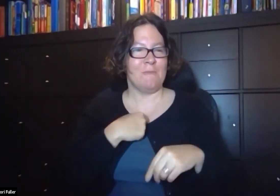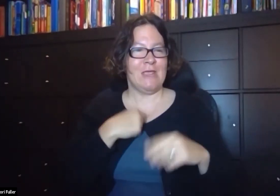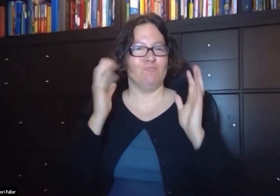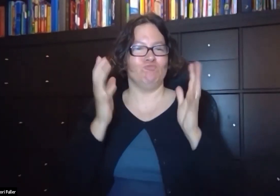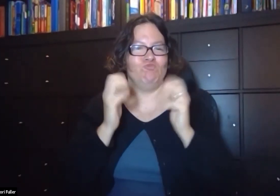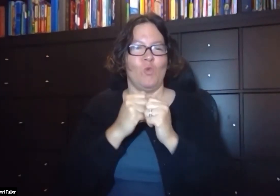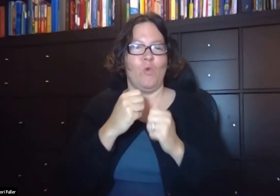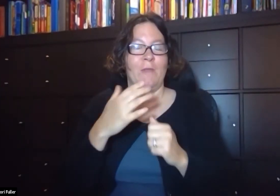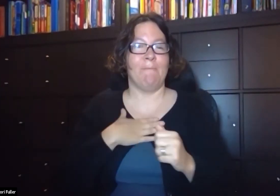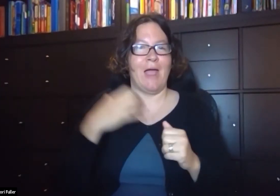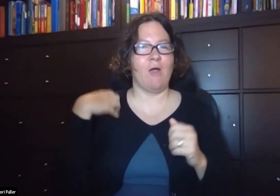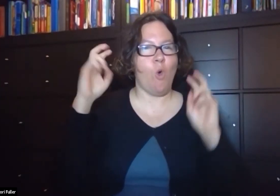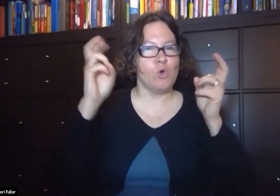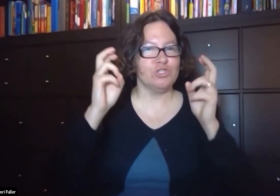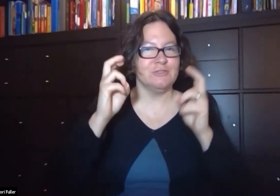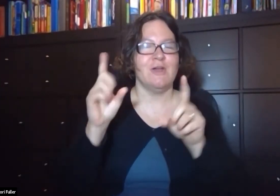don't want to miss out on.